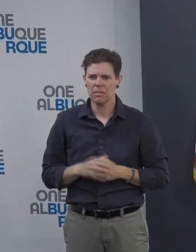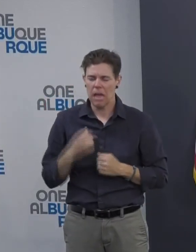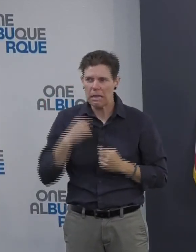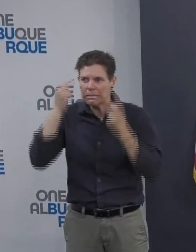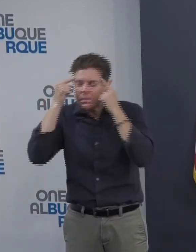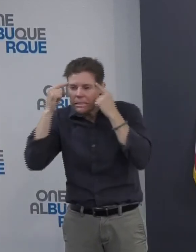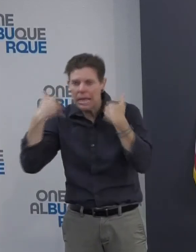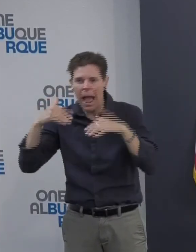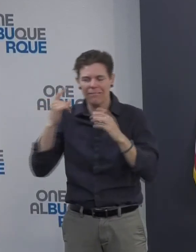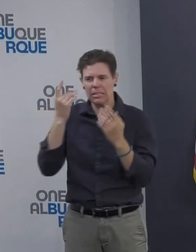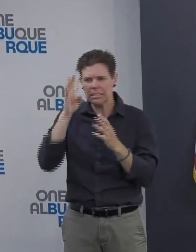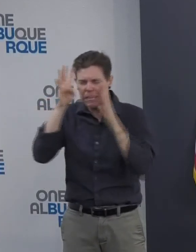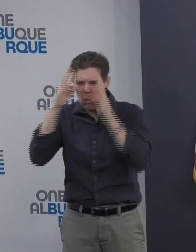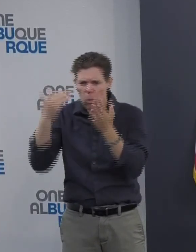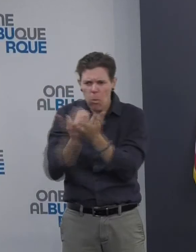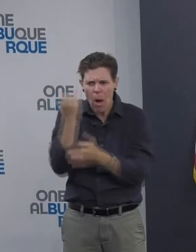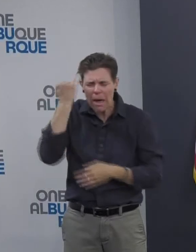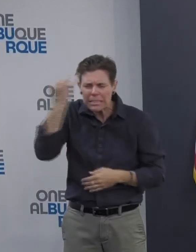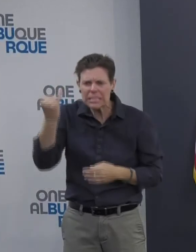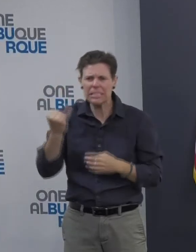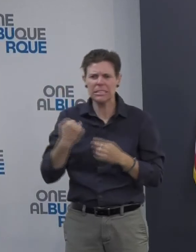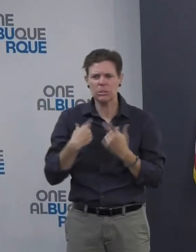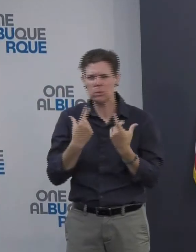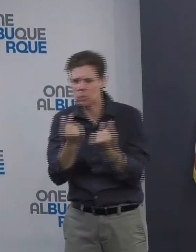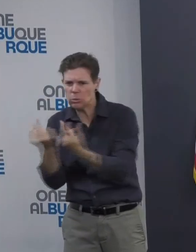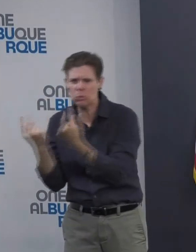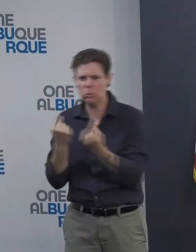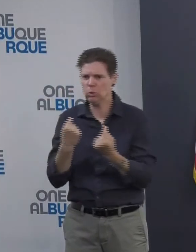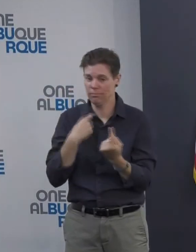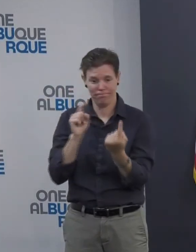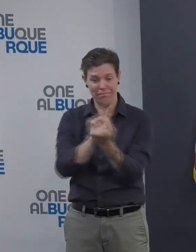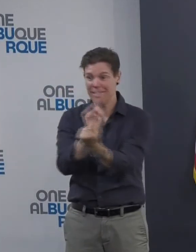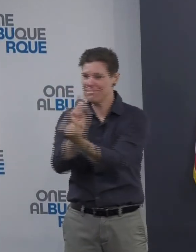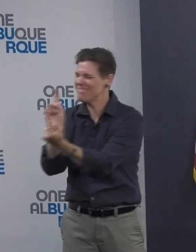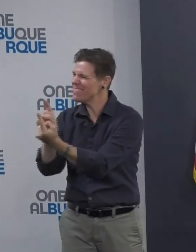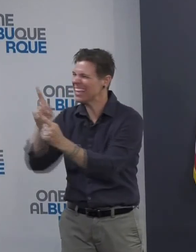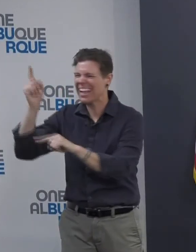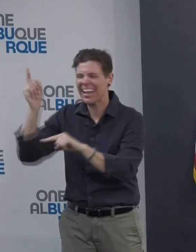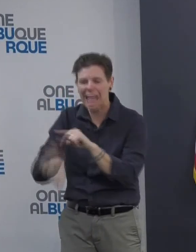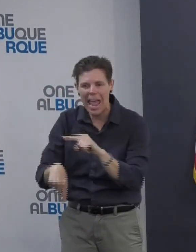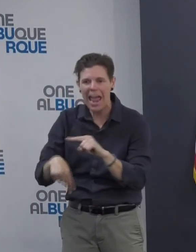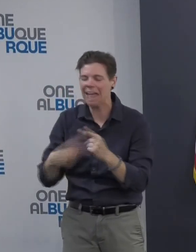no longer boots on the ground, like the mayor said, going to job fairs,